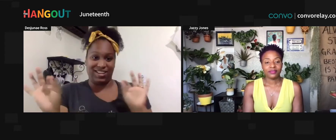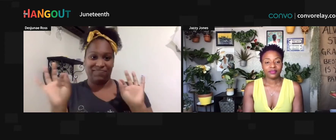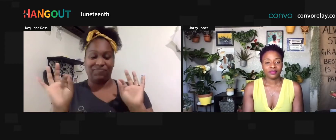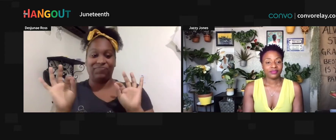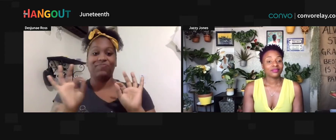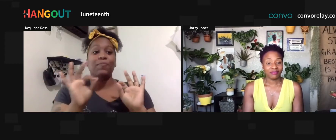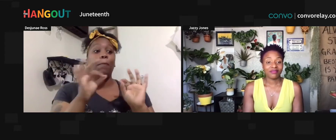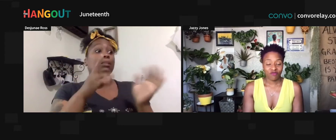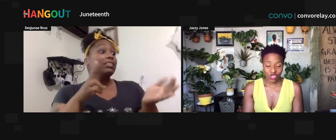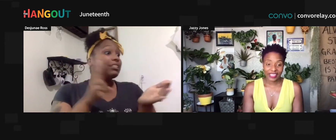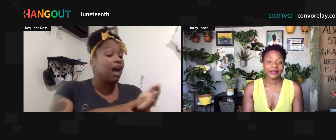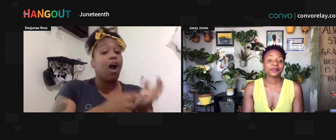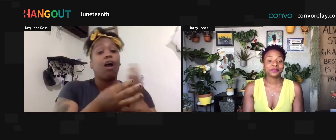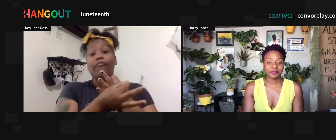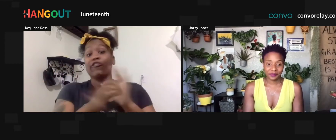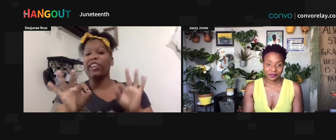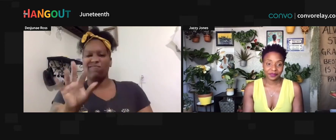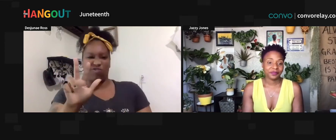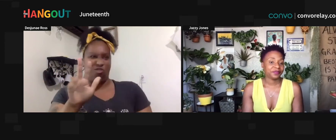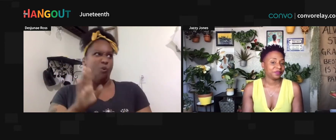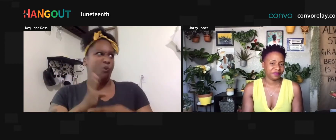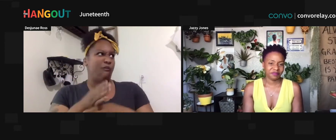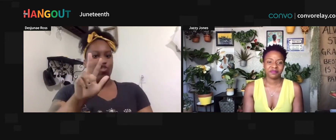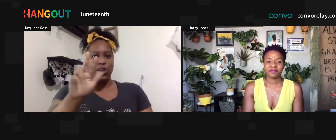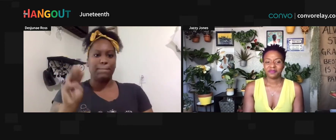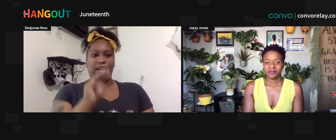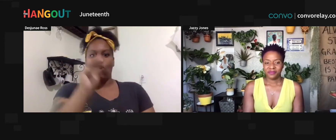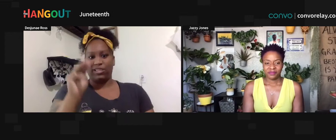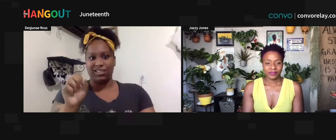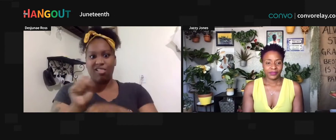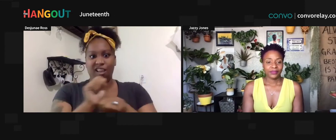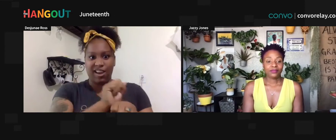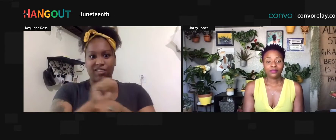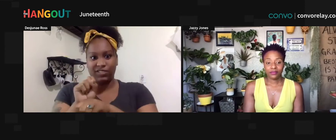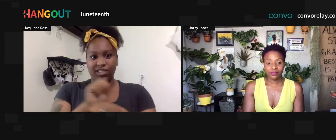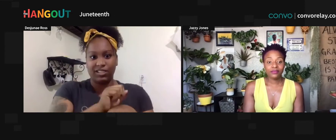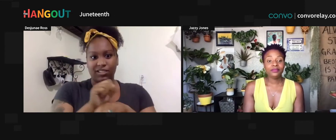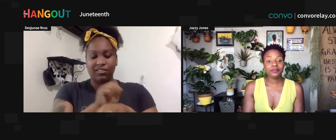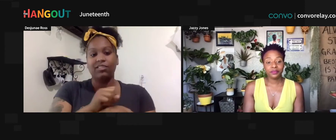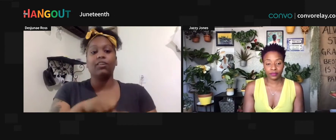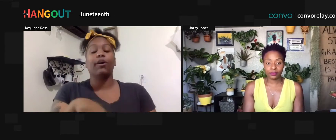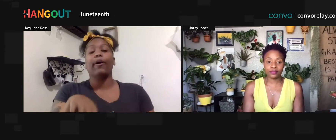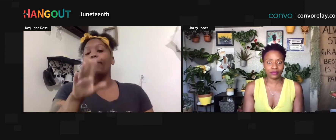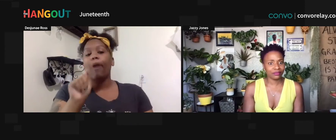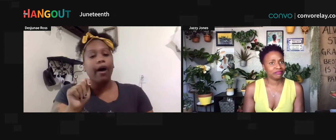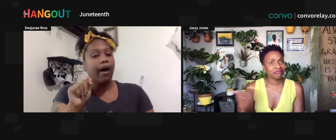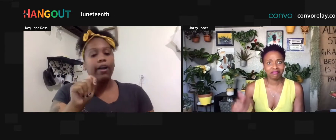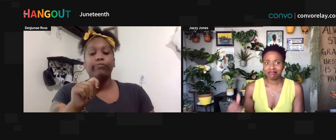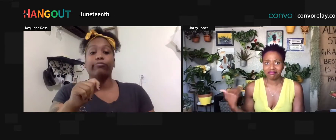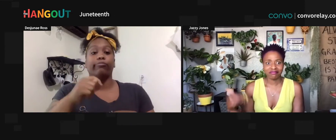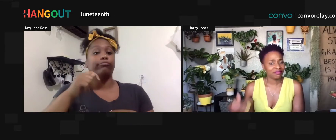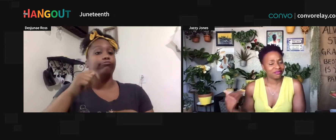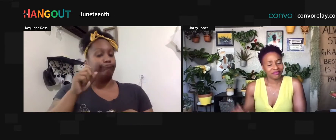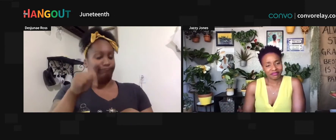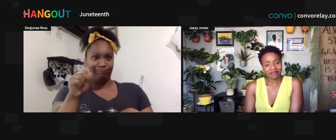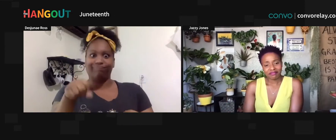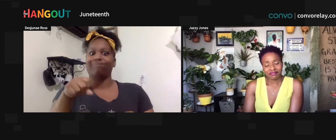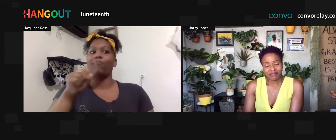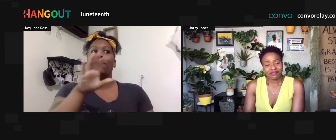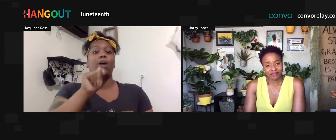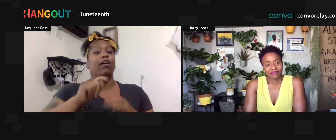the Confederate States, they became free. So when they signed, it was over 3 million individuals that were